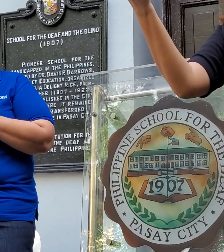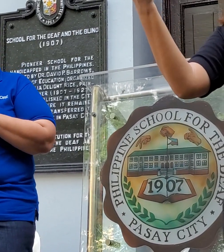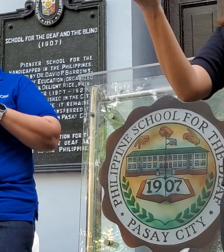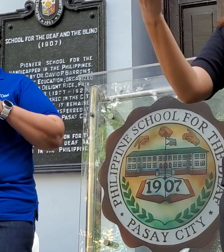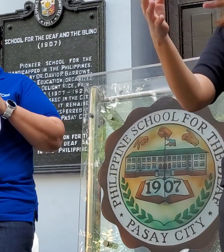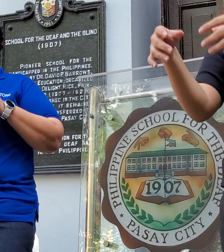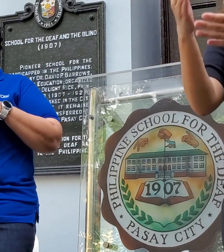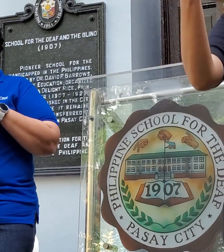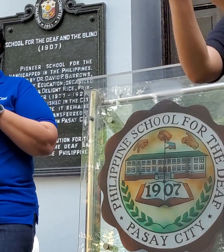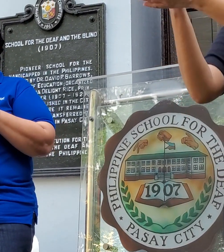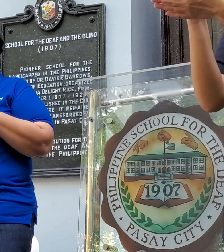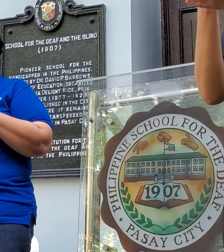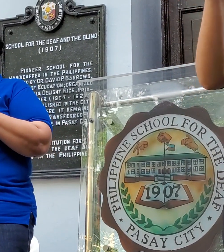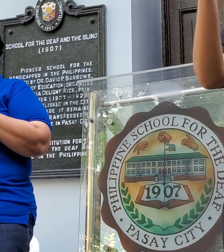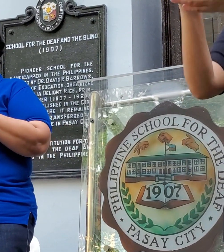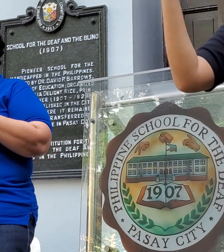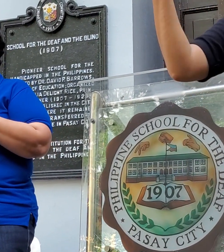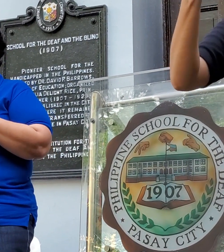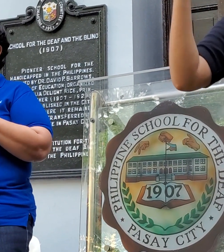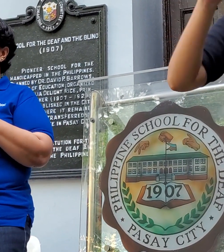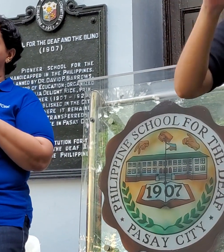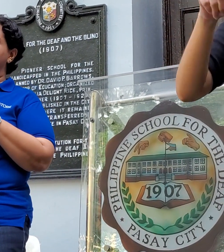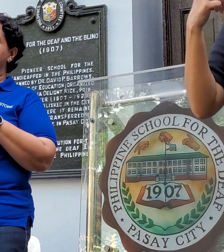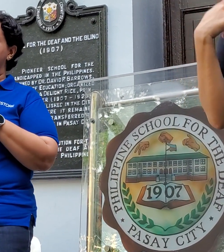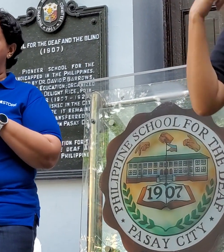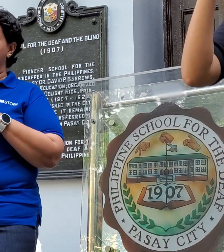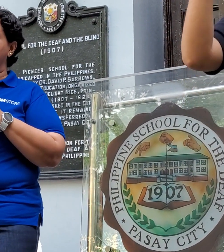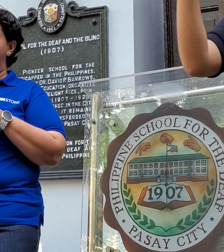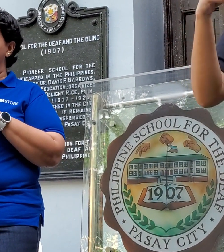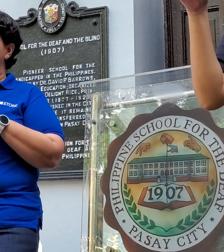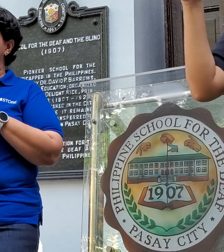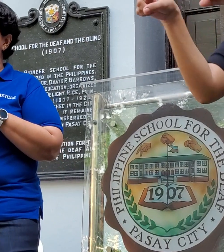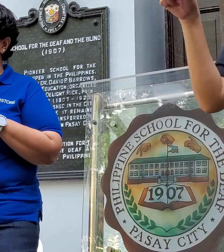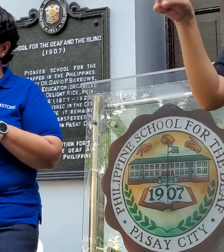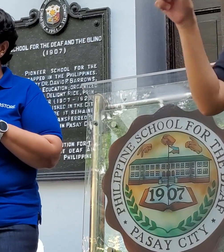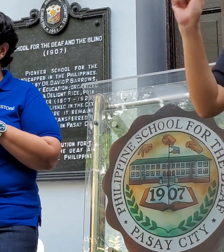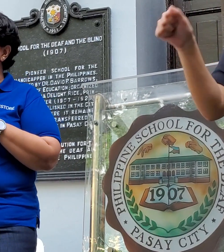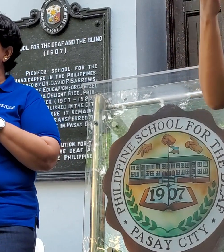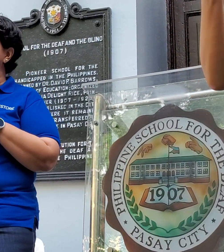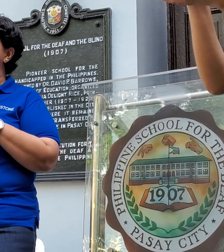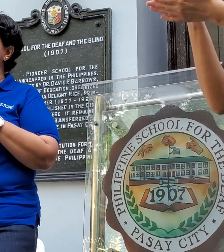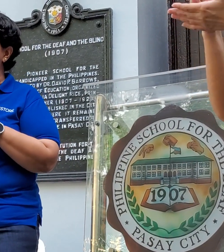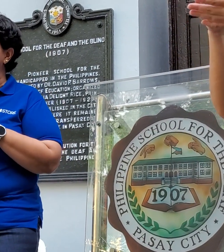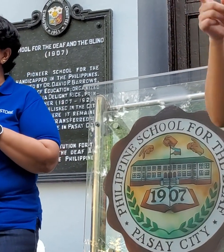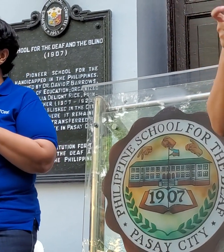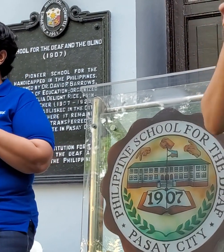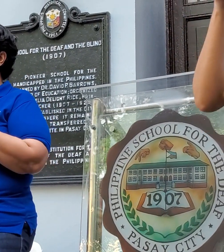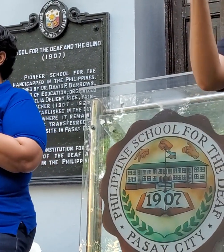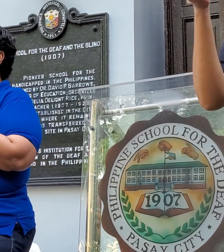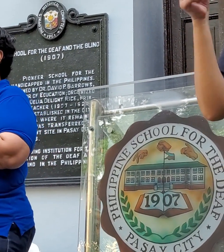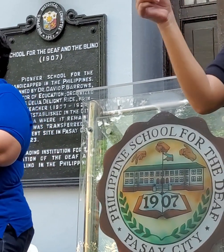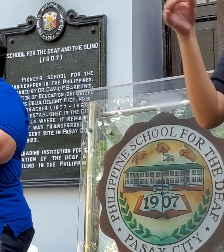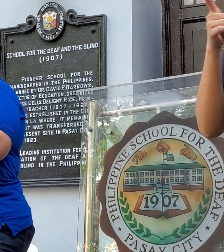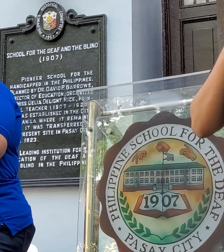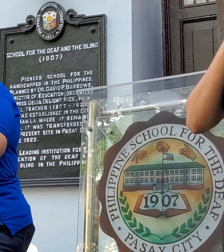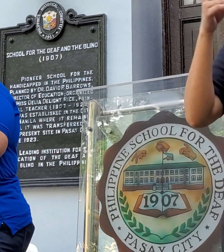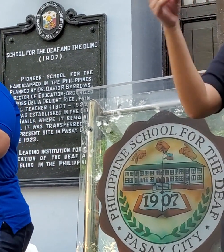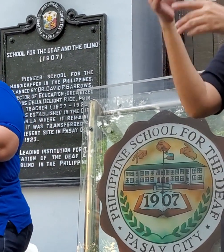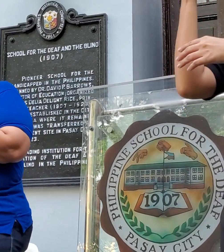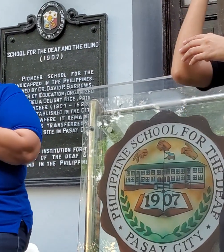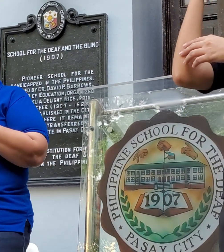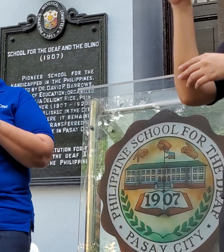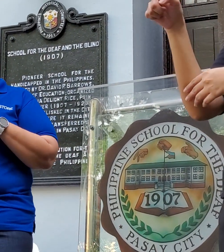right? So for the first time, we had this program where the shopper could actually give back, and they gave their own donations for